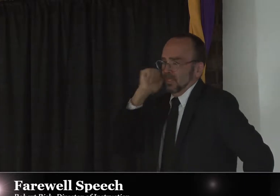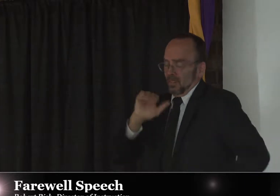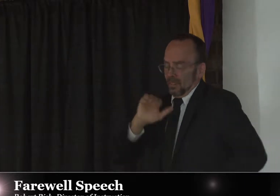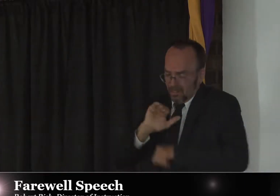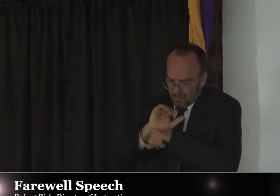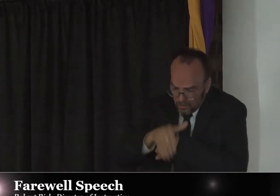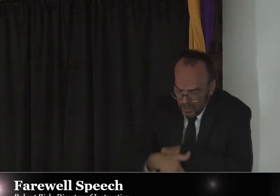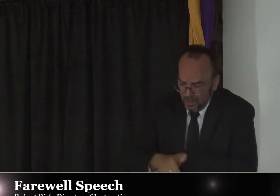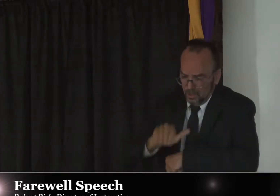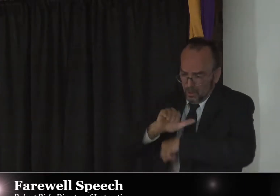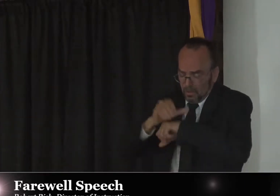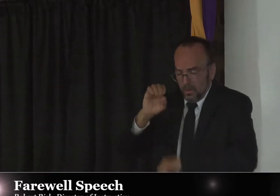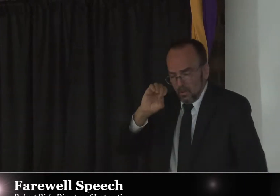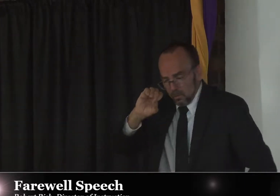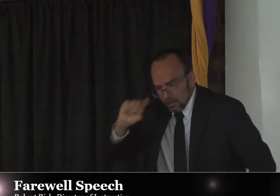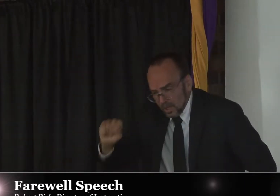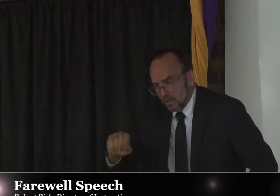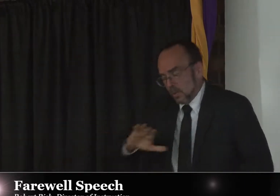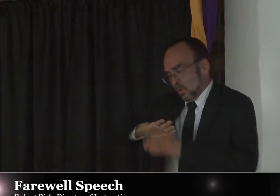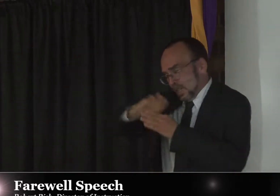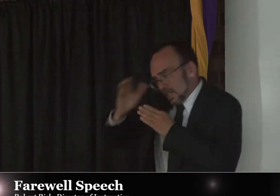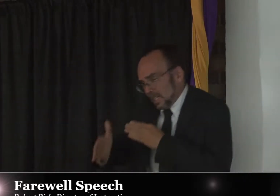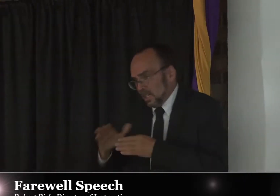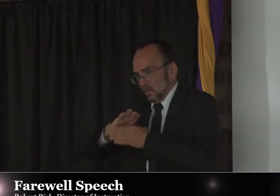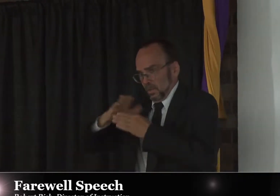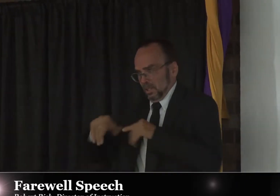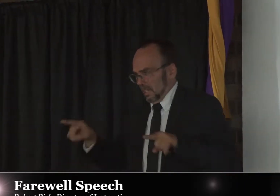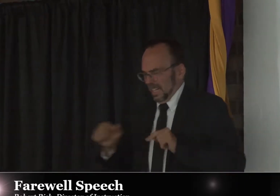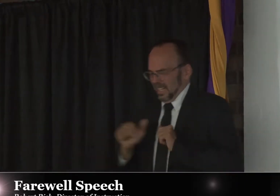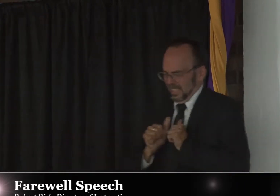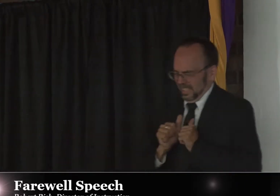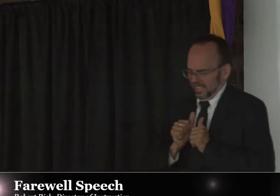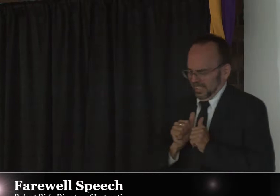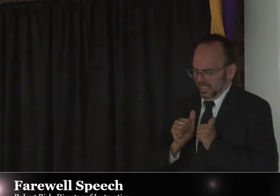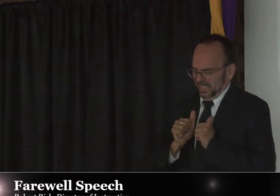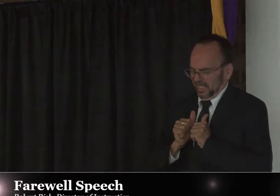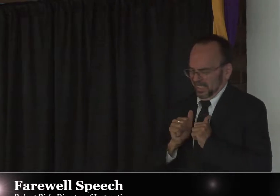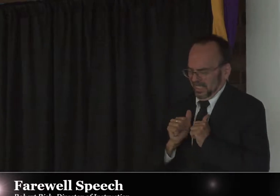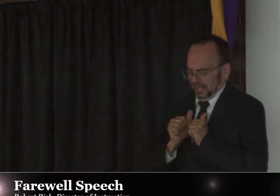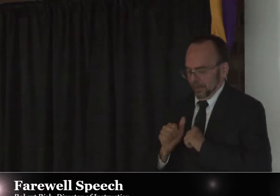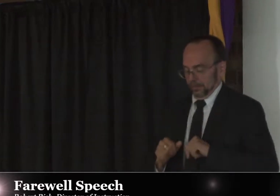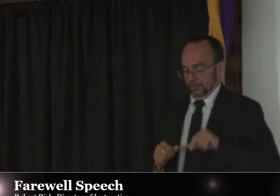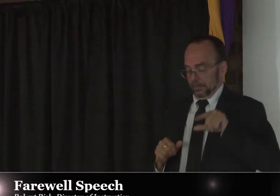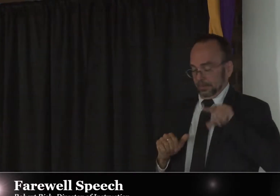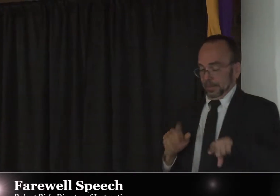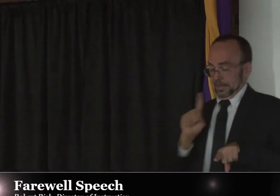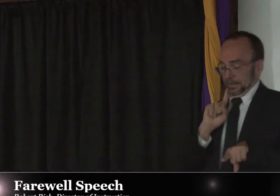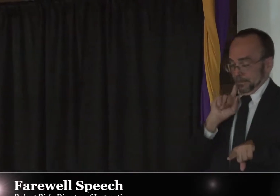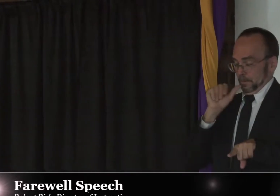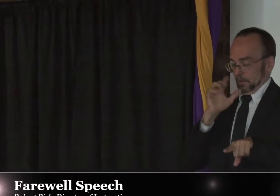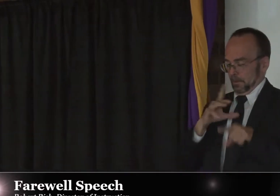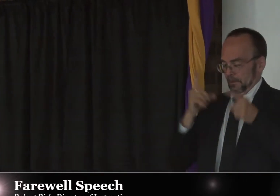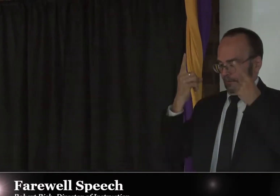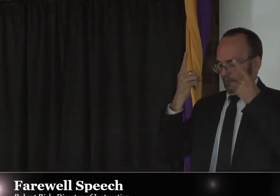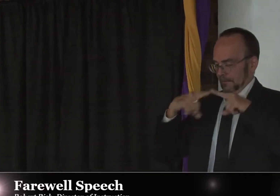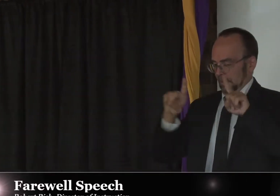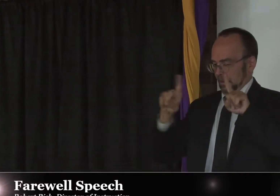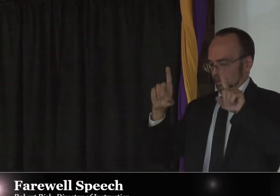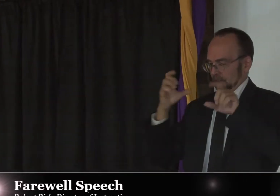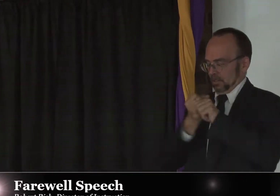every day, night and day, overtime, weekend. It was a competition. The